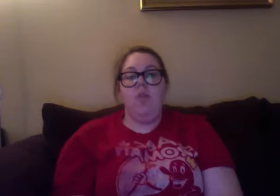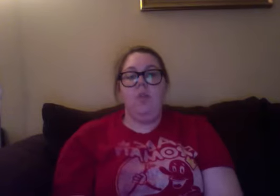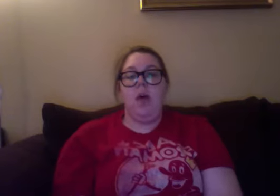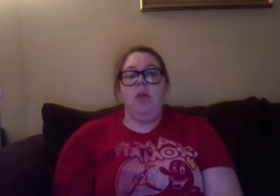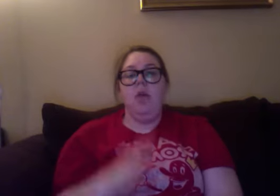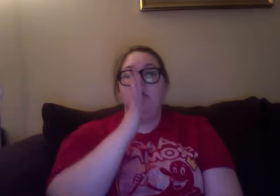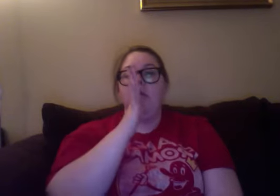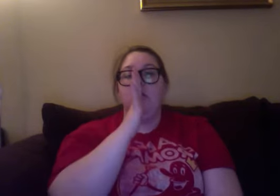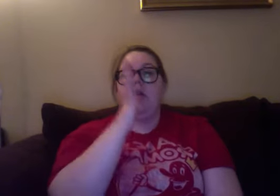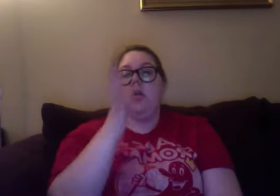grandmother,